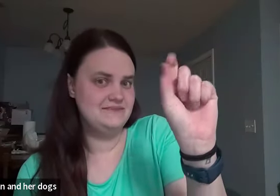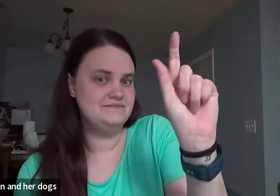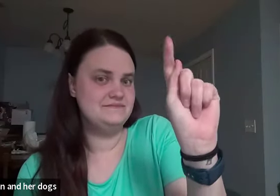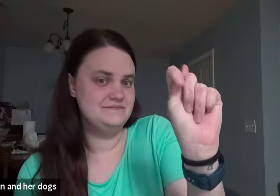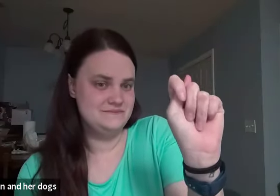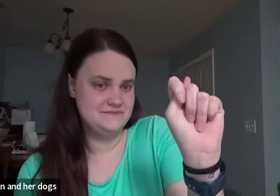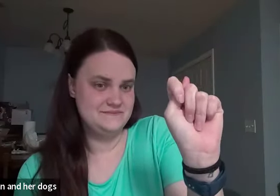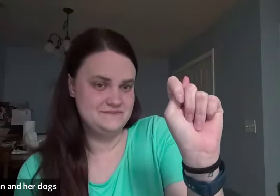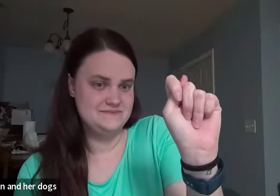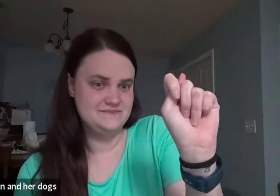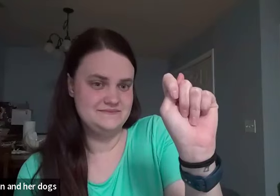T,